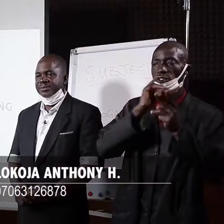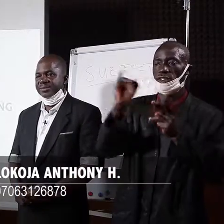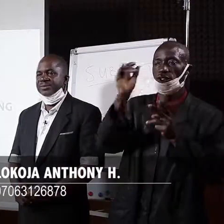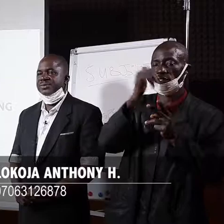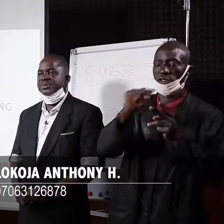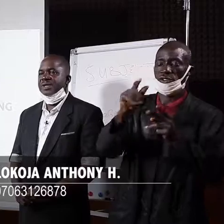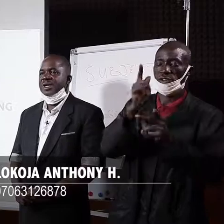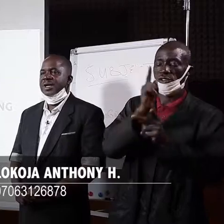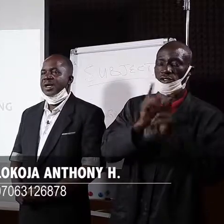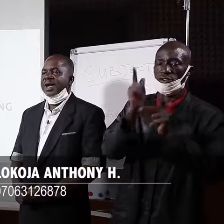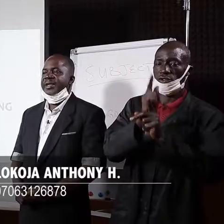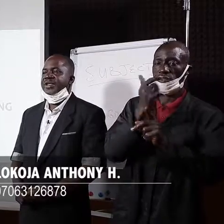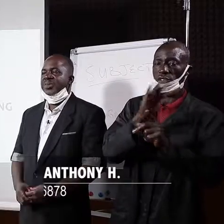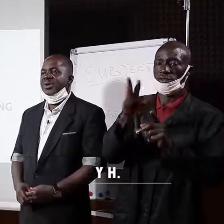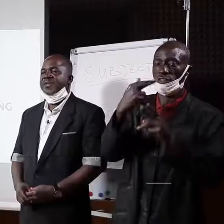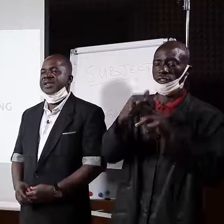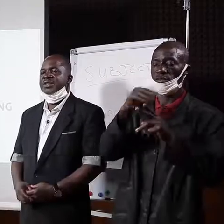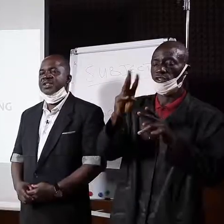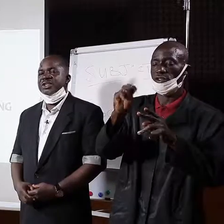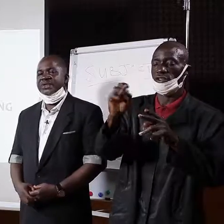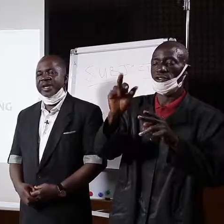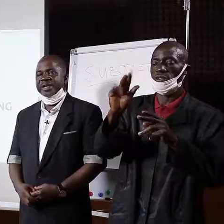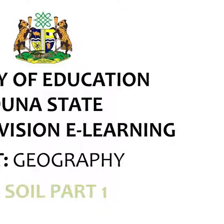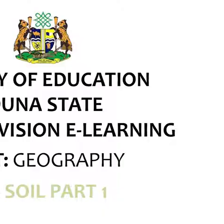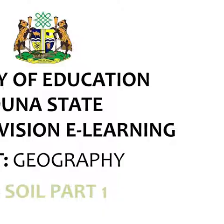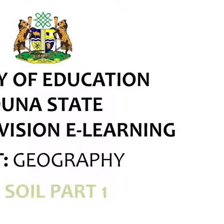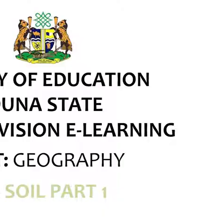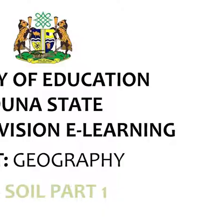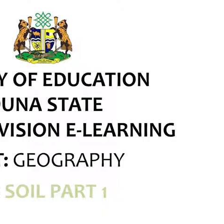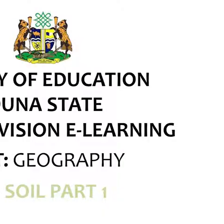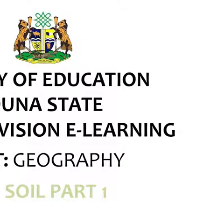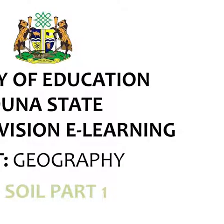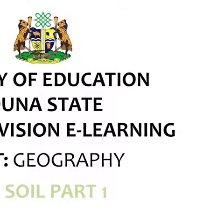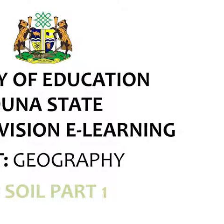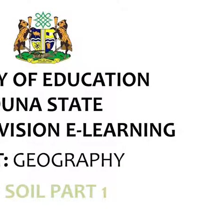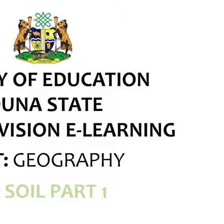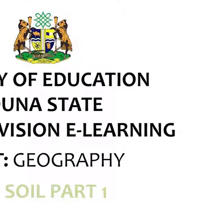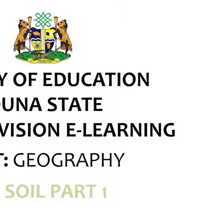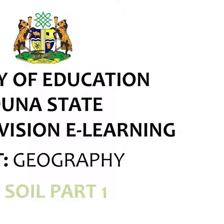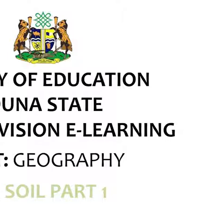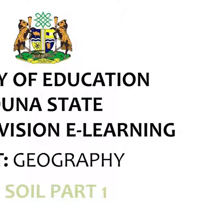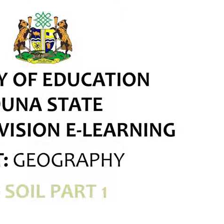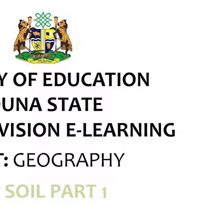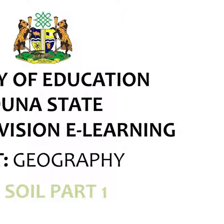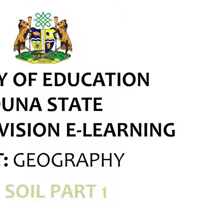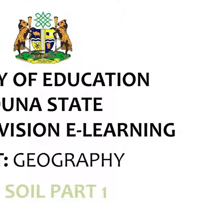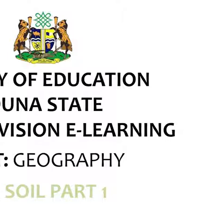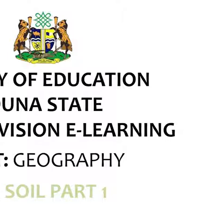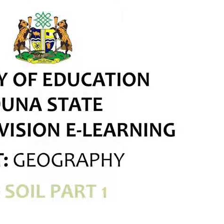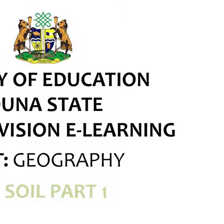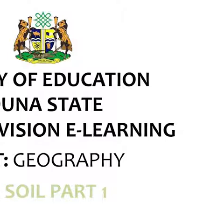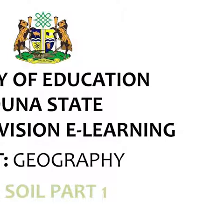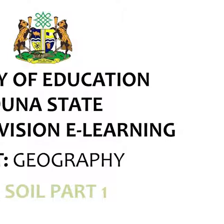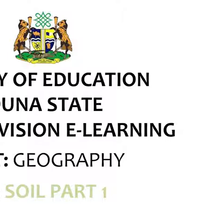Marcus Adamu, and the topic of our discussion today is on soil. And because of how large